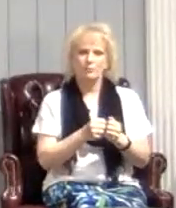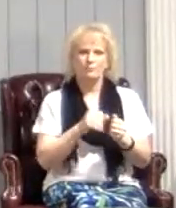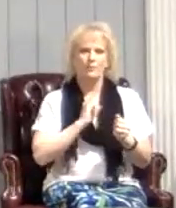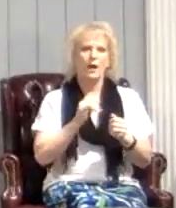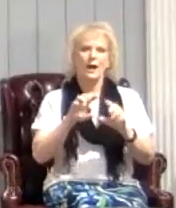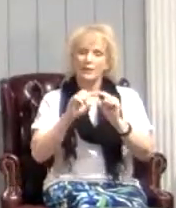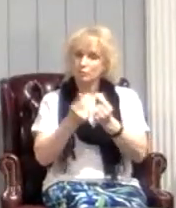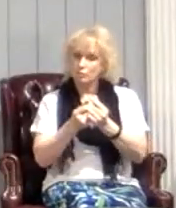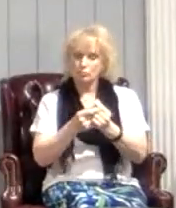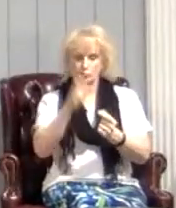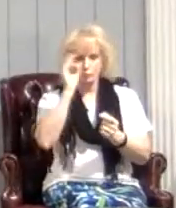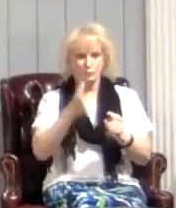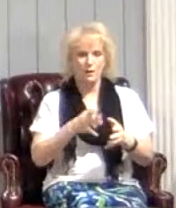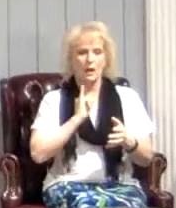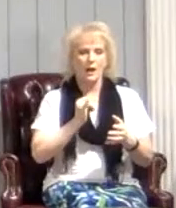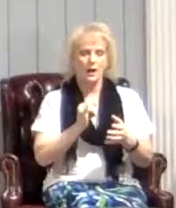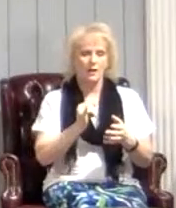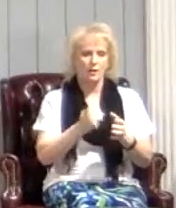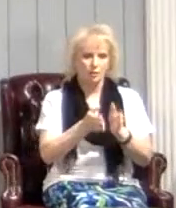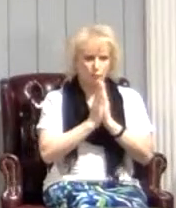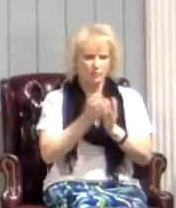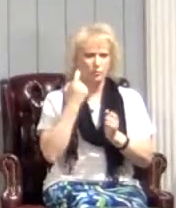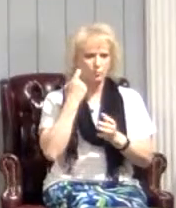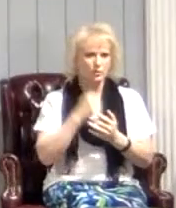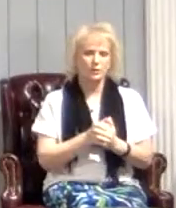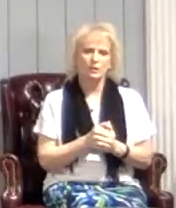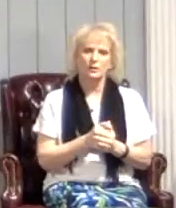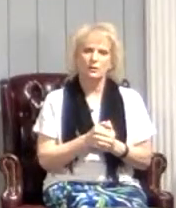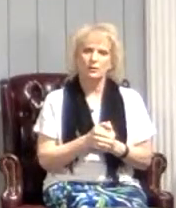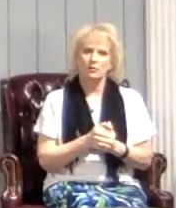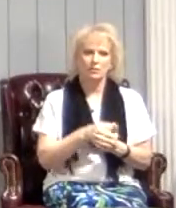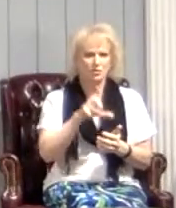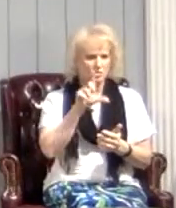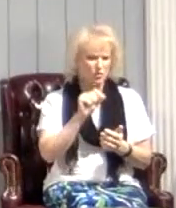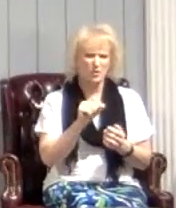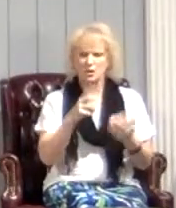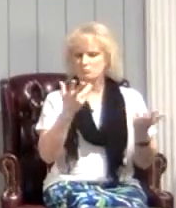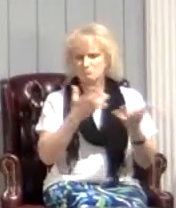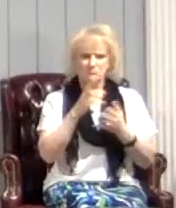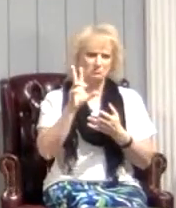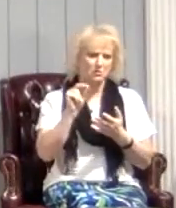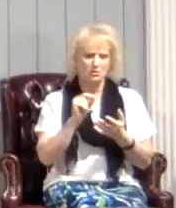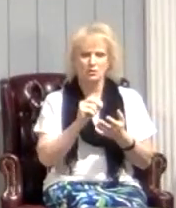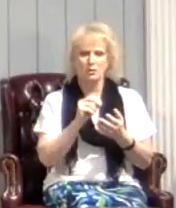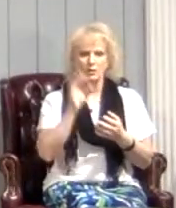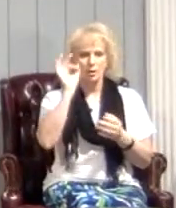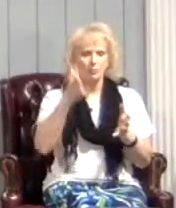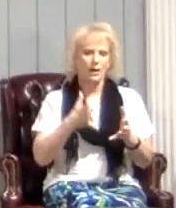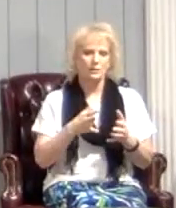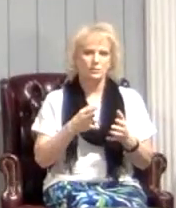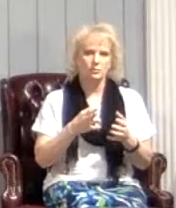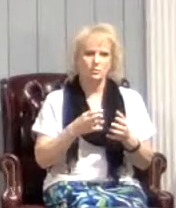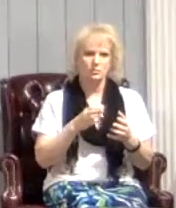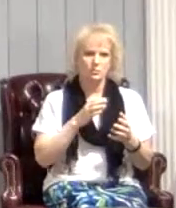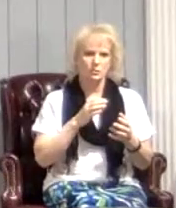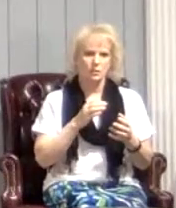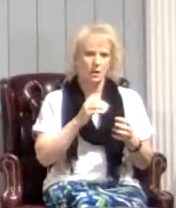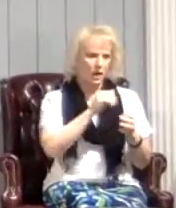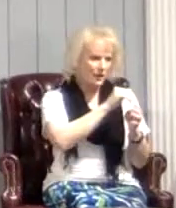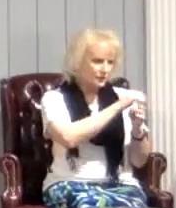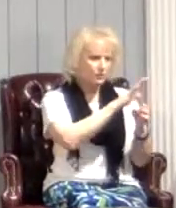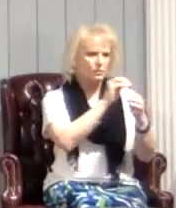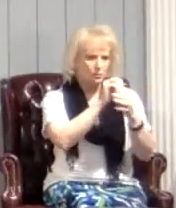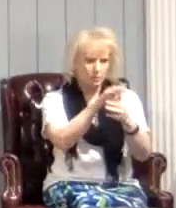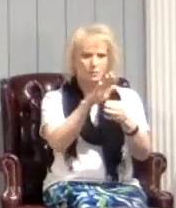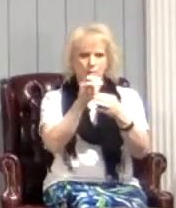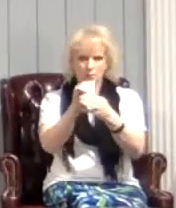of pastors that I prayed for the other day, and I don't know, 20 or 30 pastors that I prayed for by name and personally, and I sent them